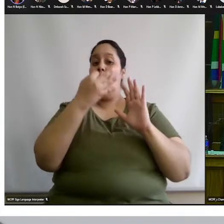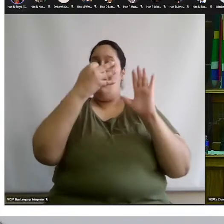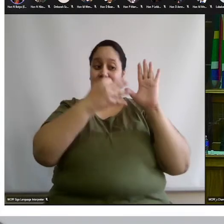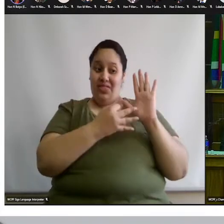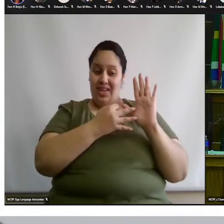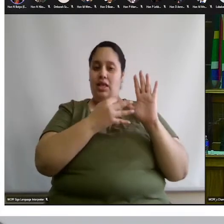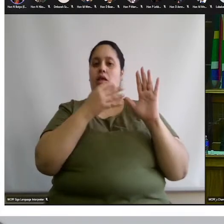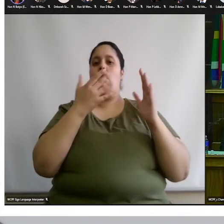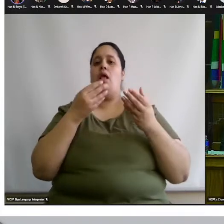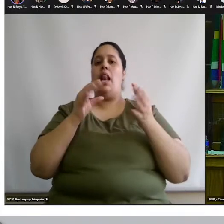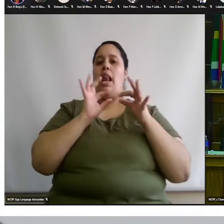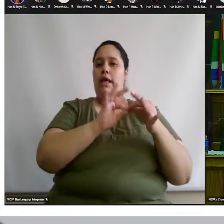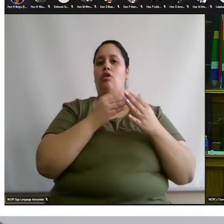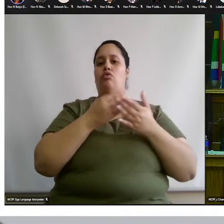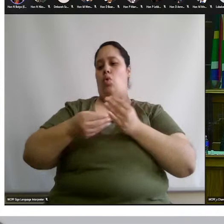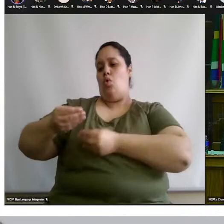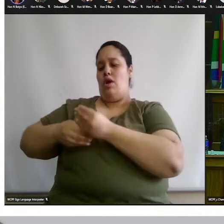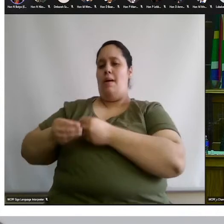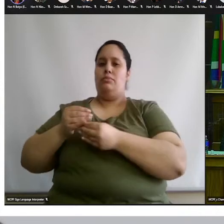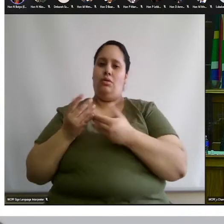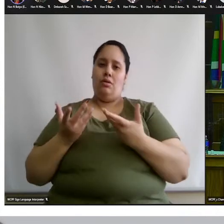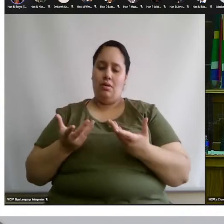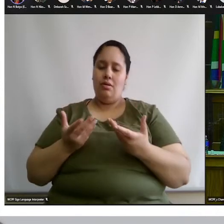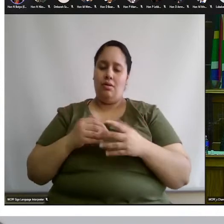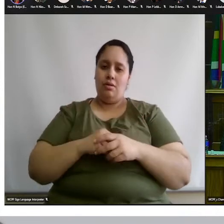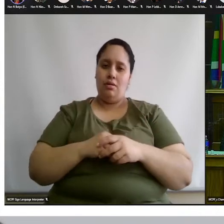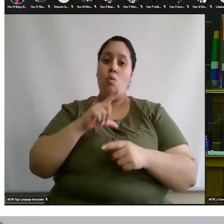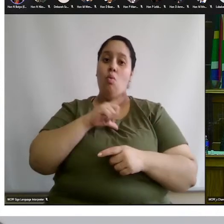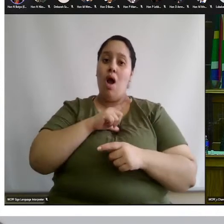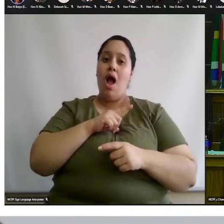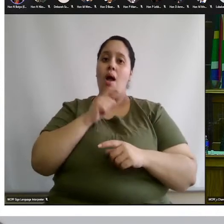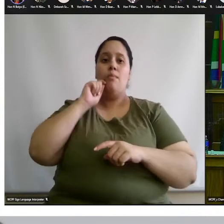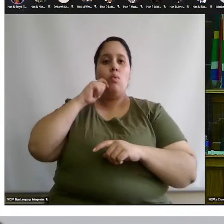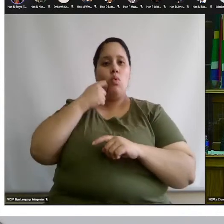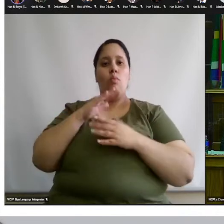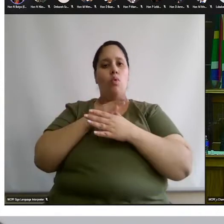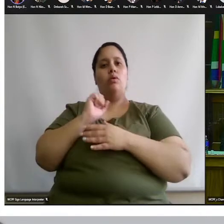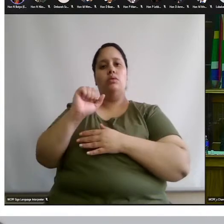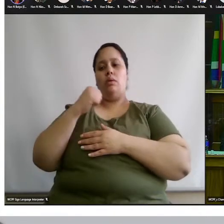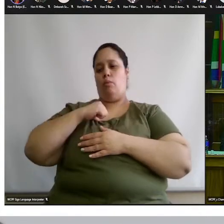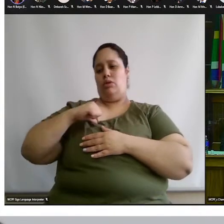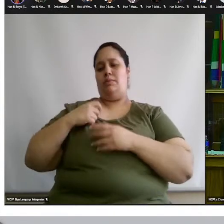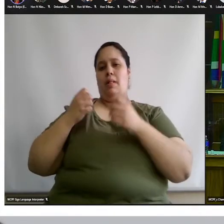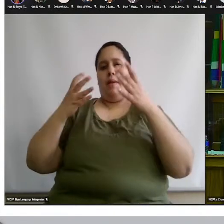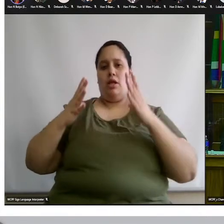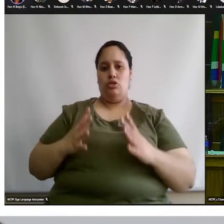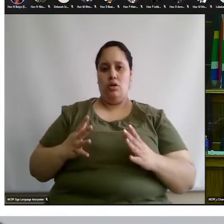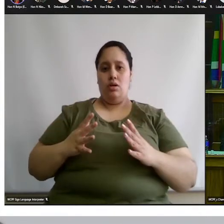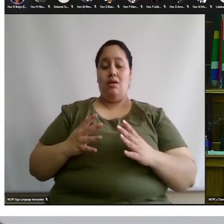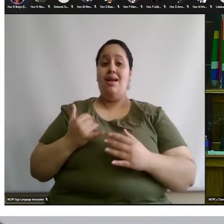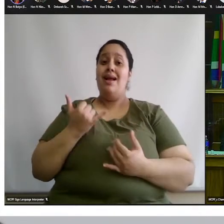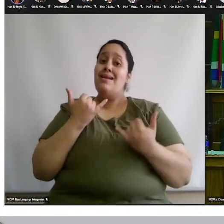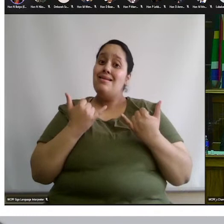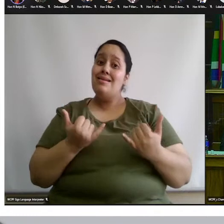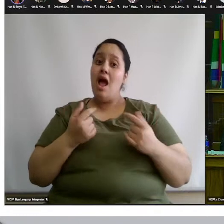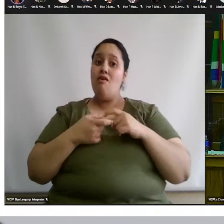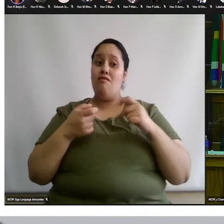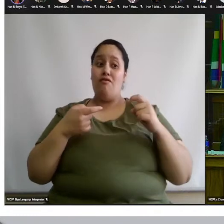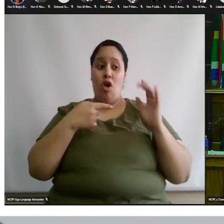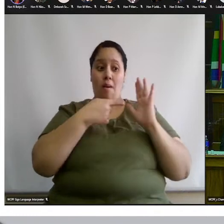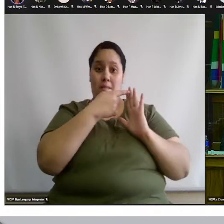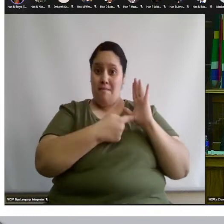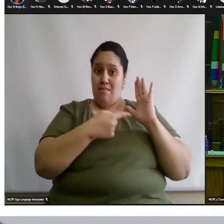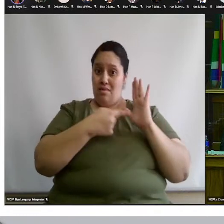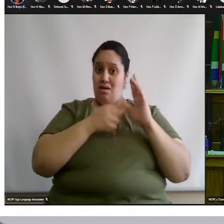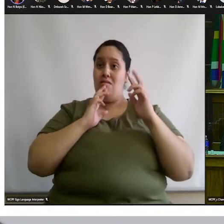reporting related to the office of the municipal manager. Now, Somlomo, in the light of this report at issues and